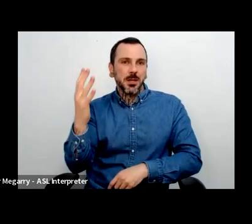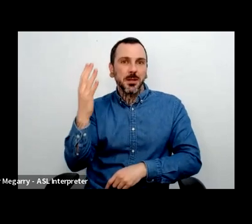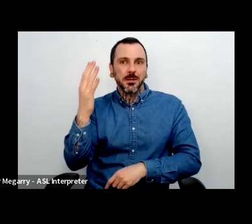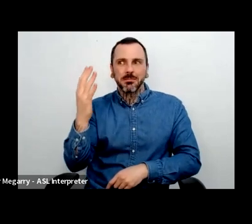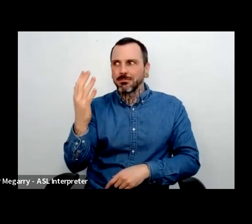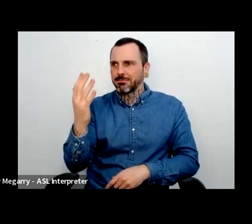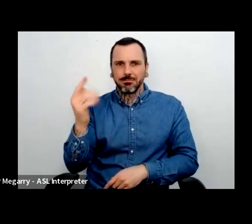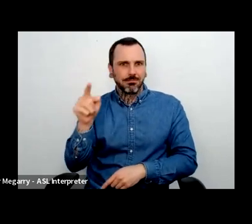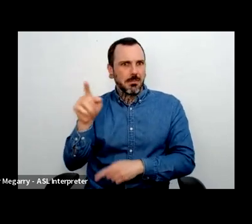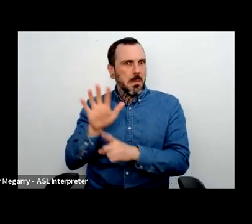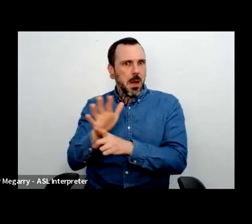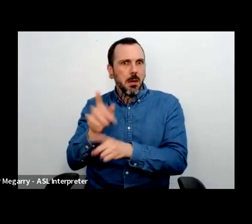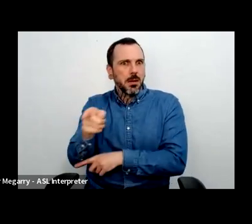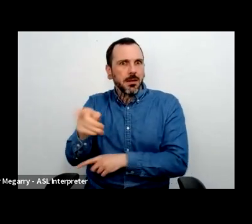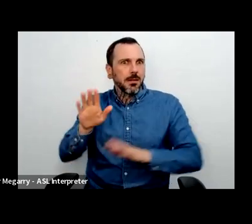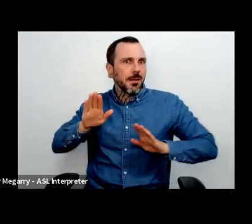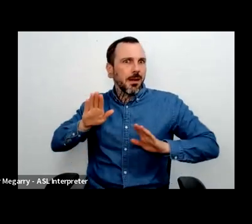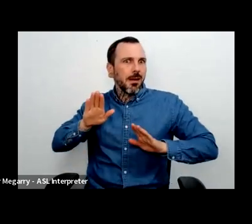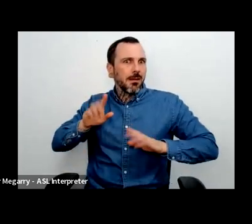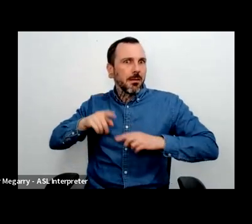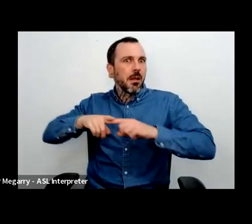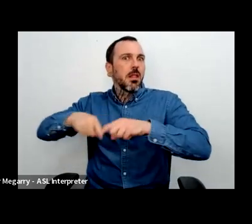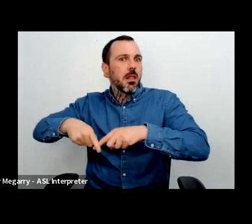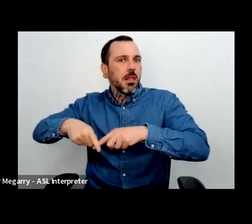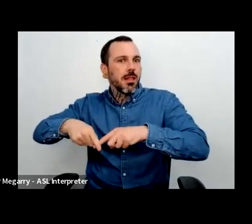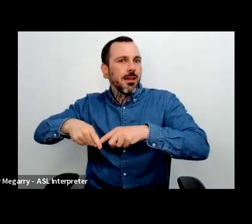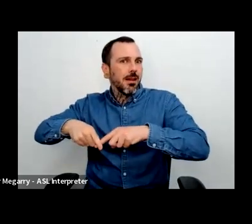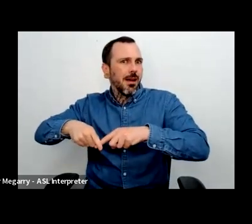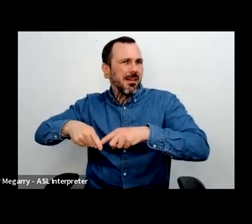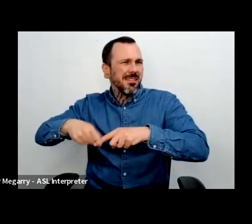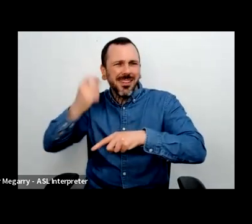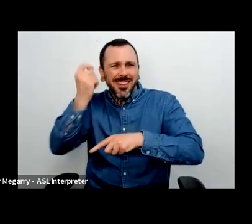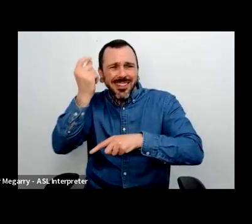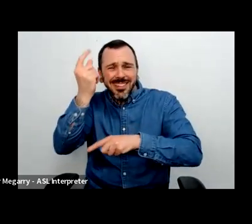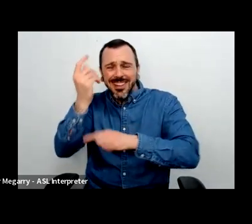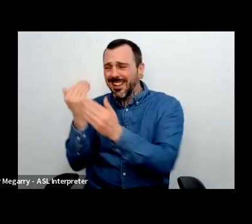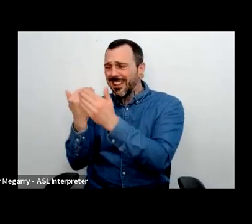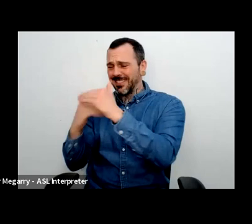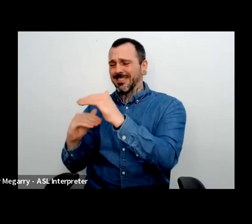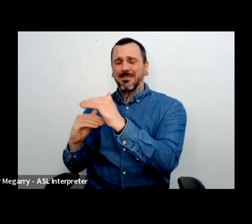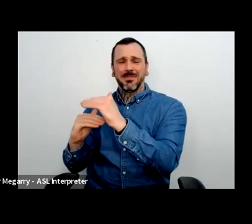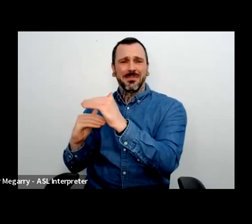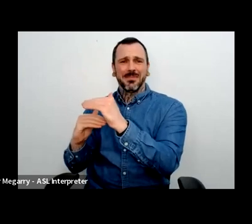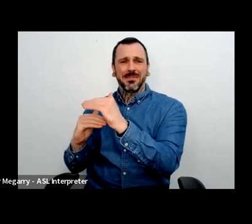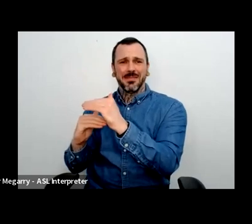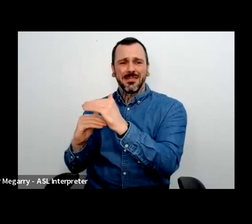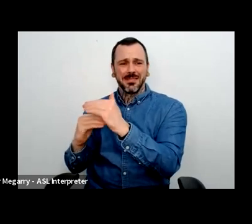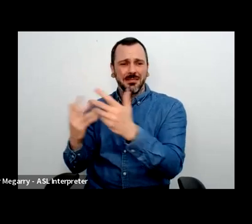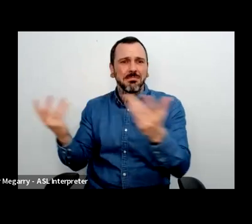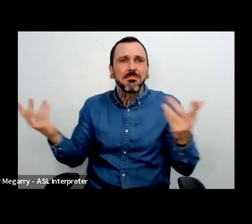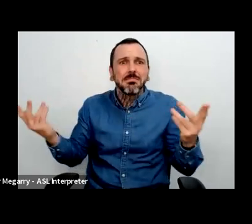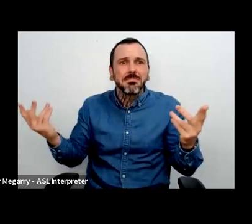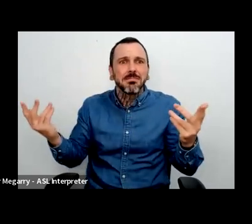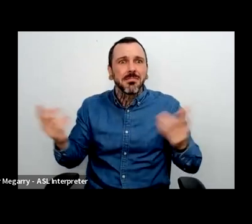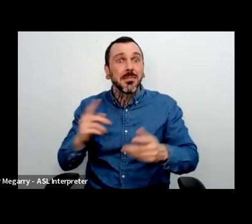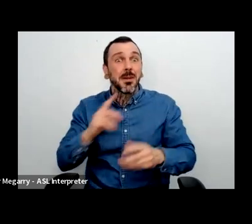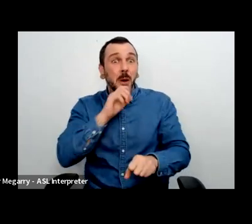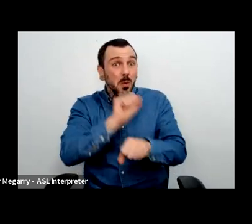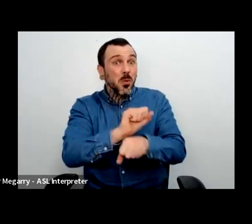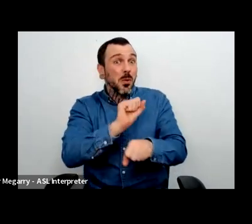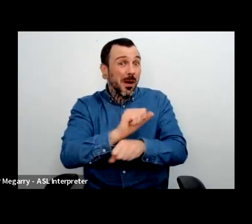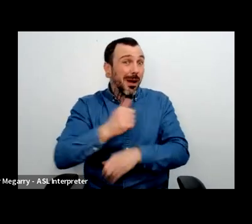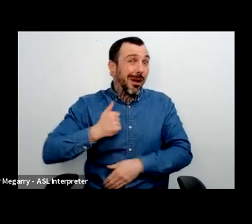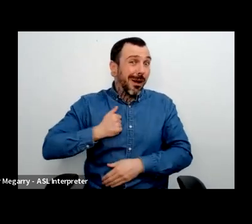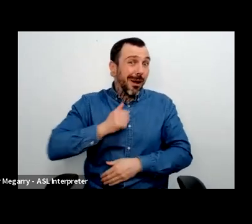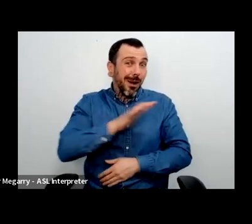And like, that's a problem because there's a limit to those plays. And people don't even know what the theater is. They think that that's